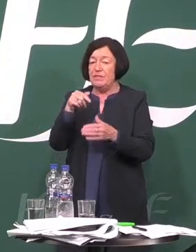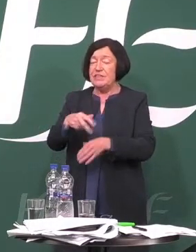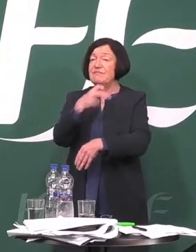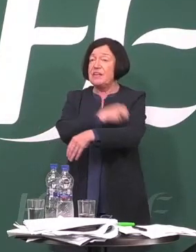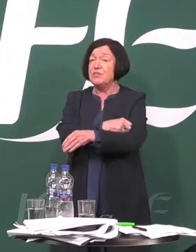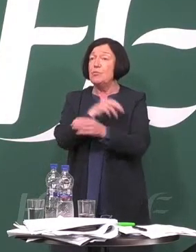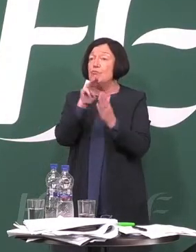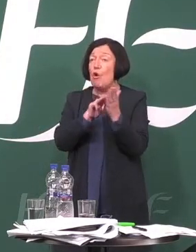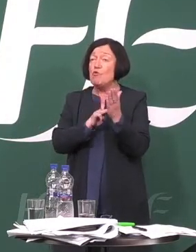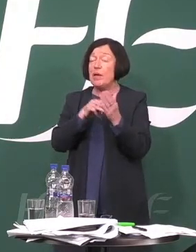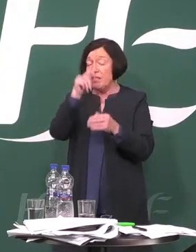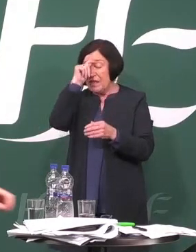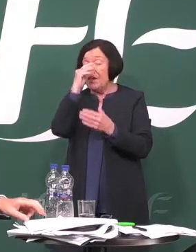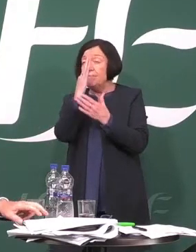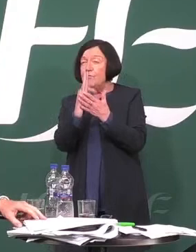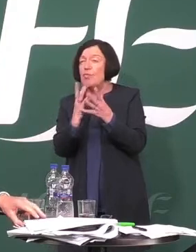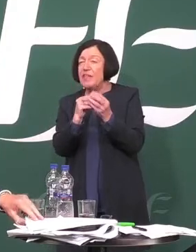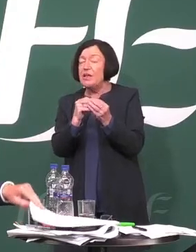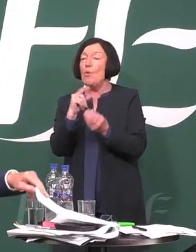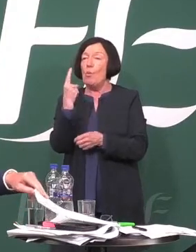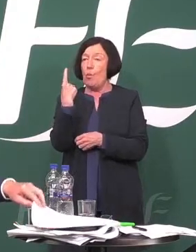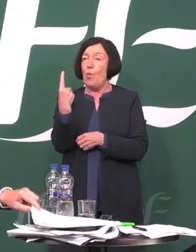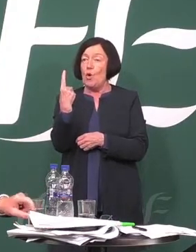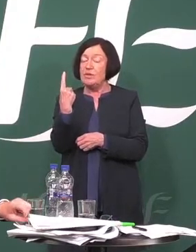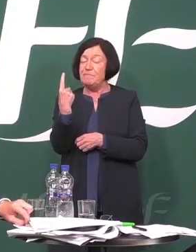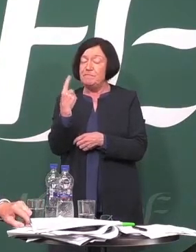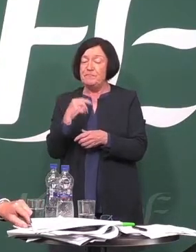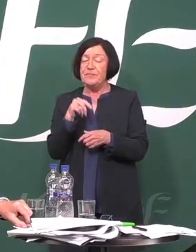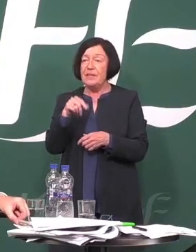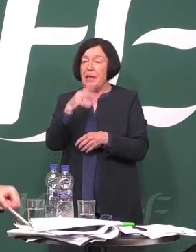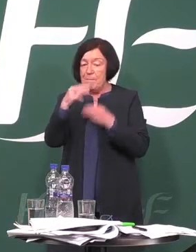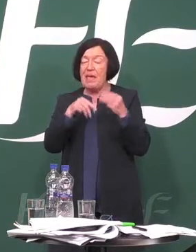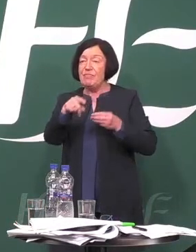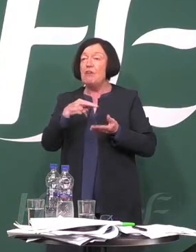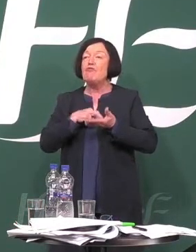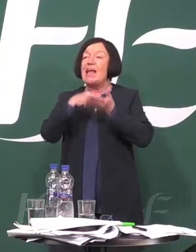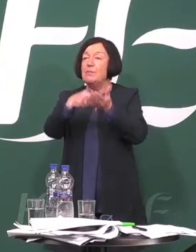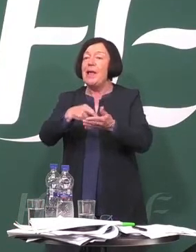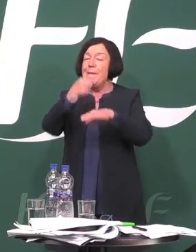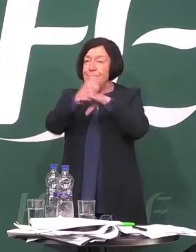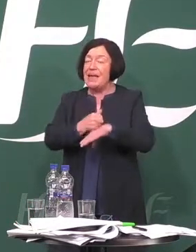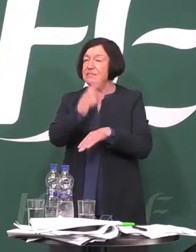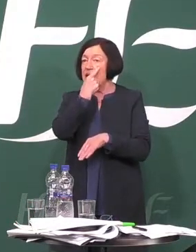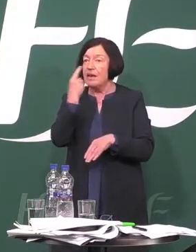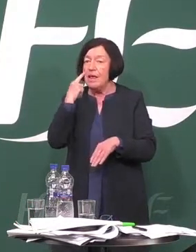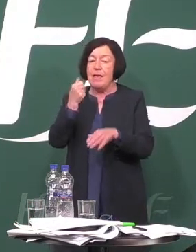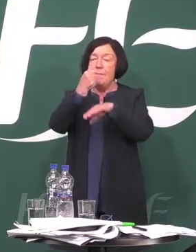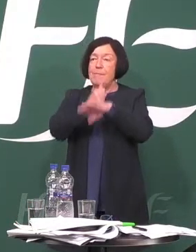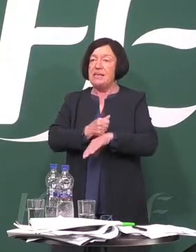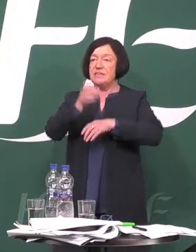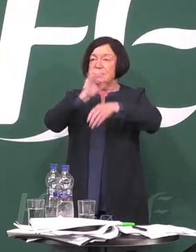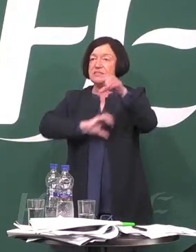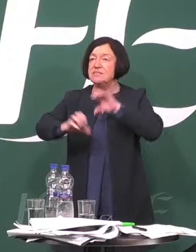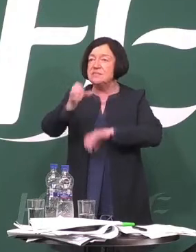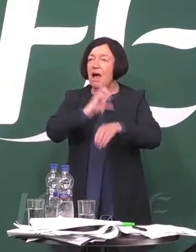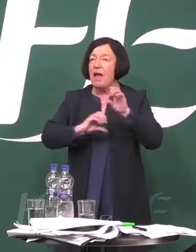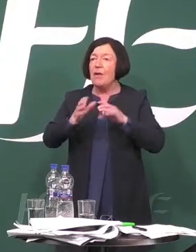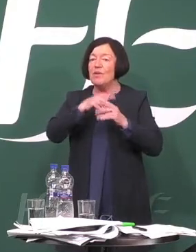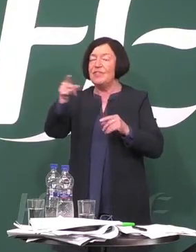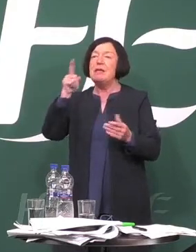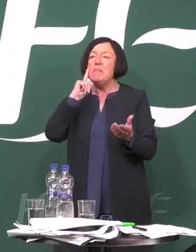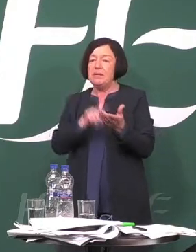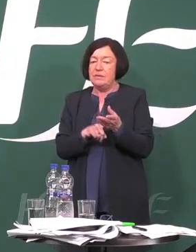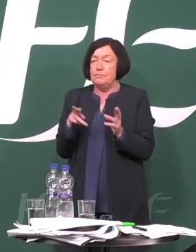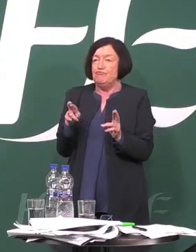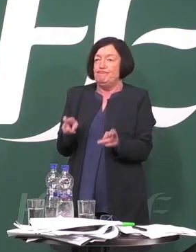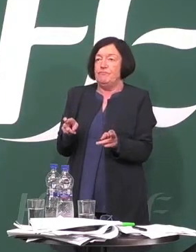programme. So I suppose a couple of things really. One is that the fact that they've made that recommendation is based on evidence, based on science, based on what they believe to be the right